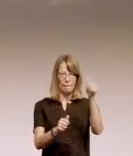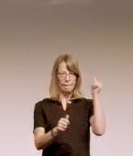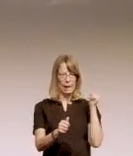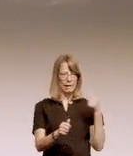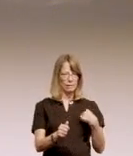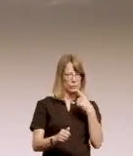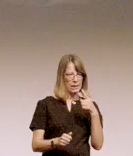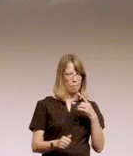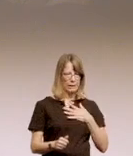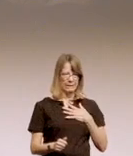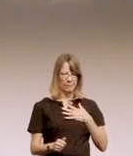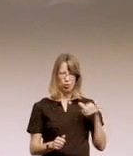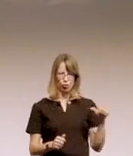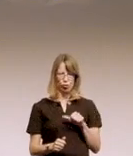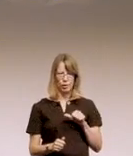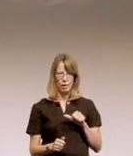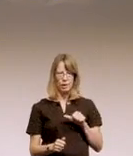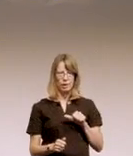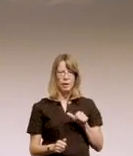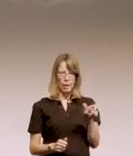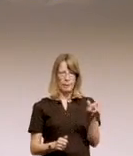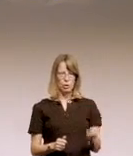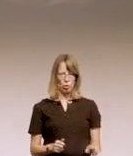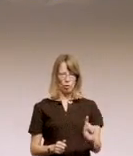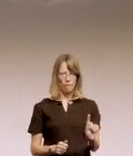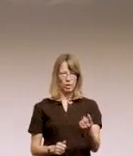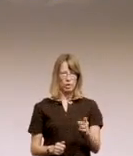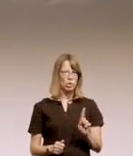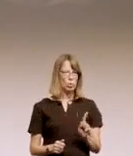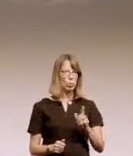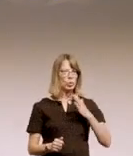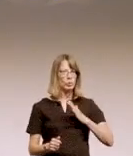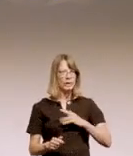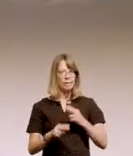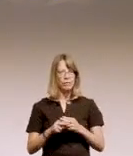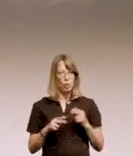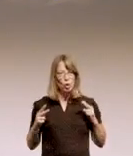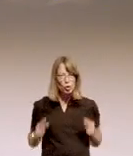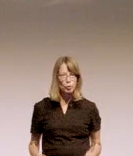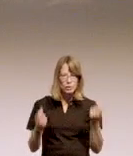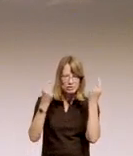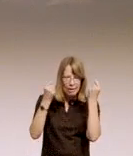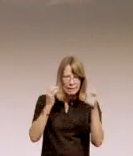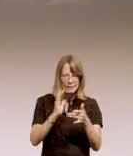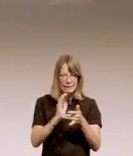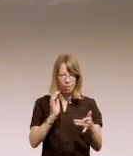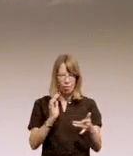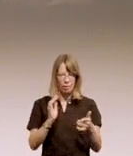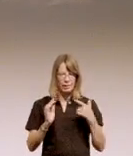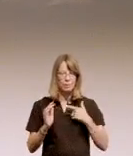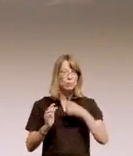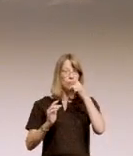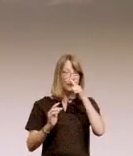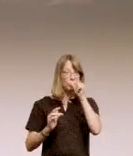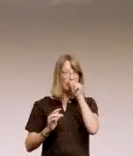first. A persona that captures what is necessary for humans to understand technology. And then only by doing that will I